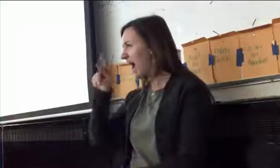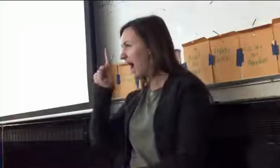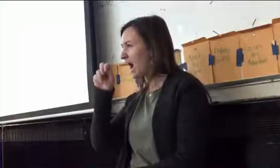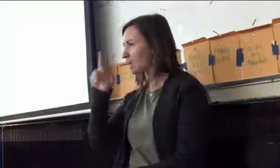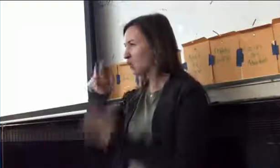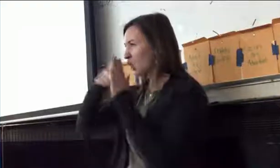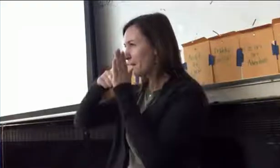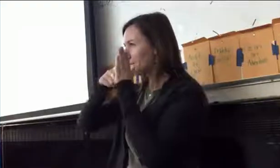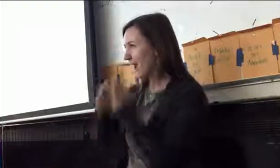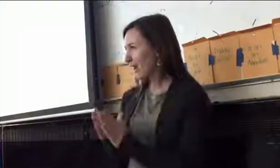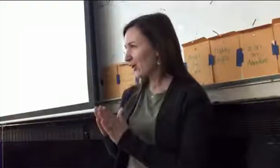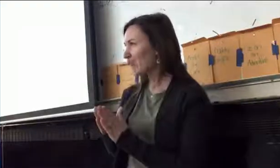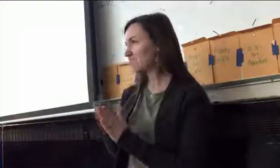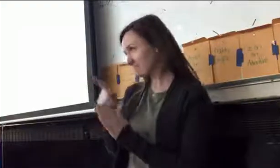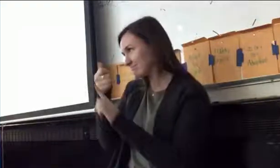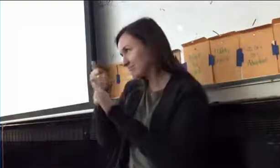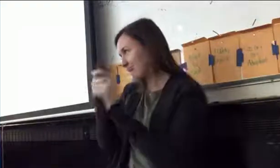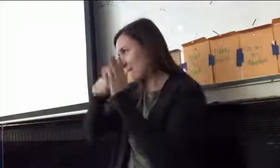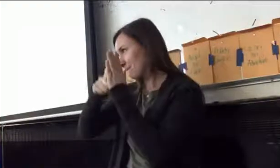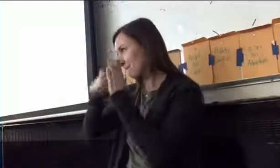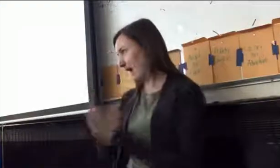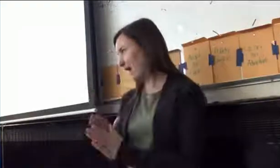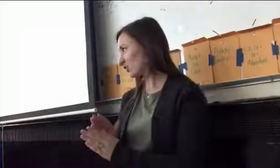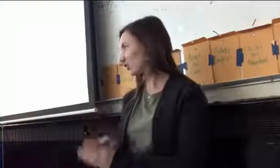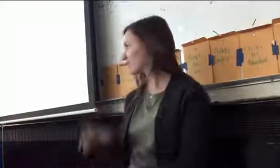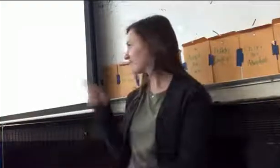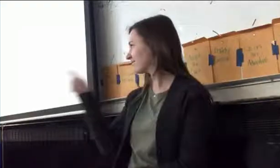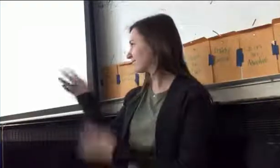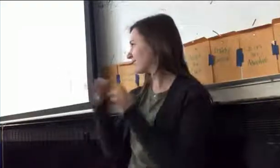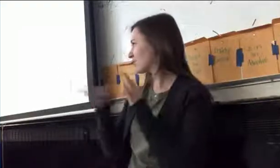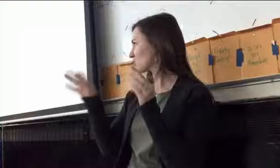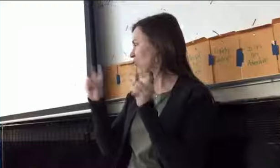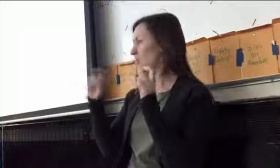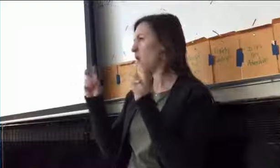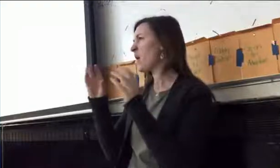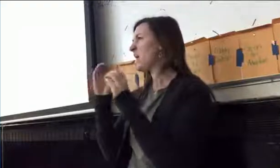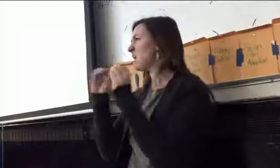right. He's a miner. I am beneath you, but nothing is beneath me.